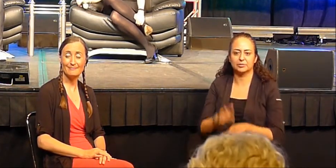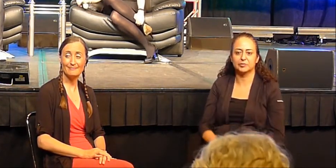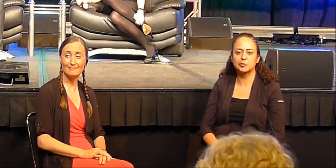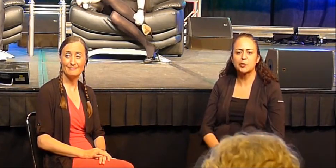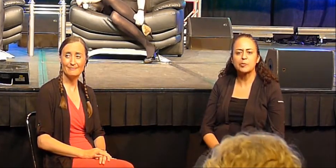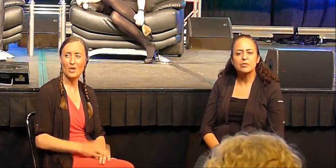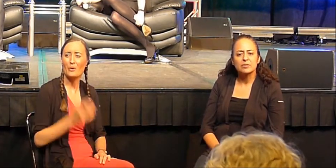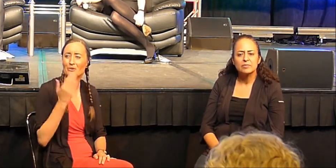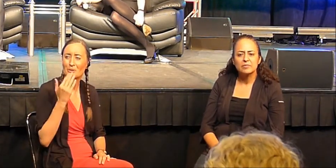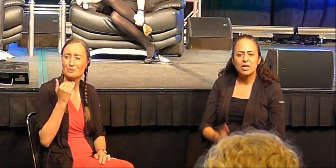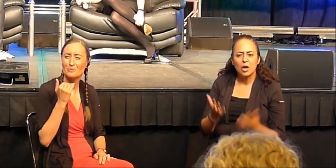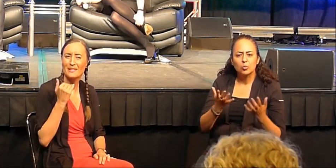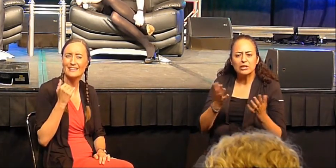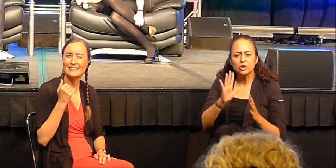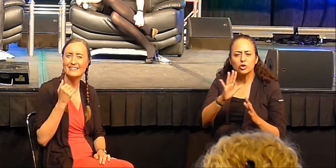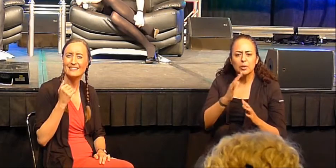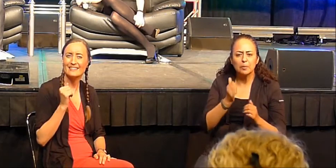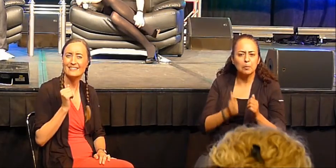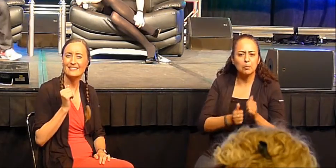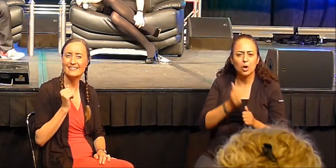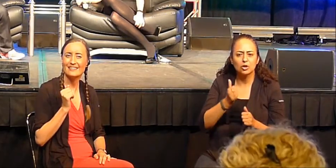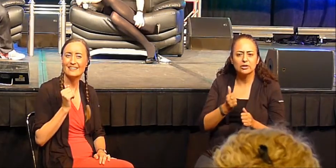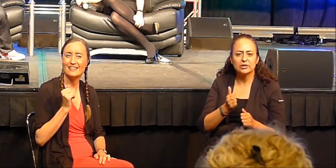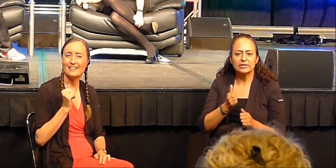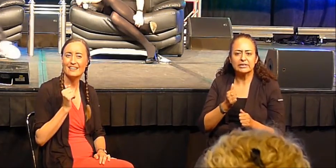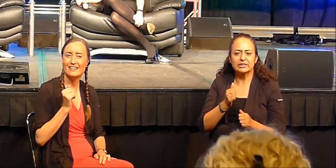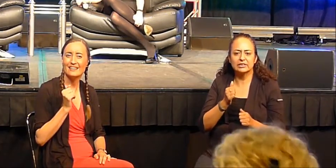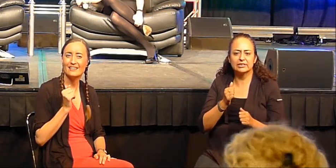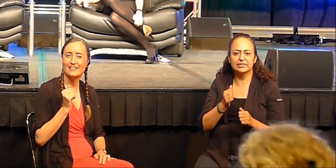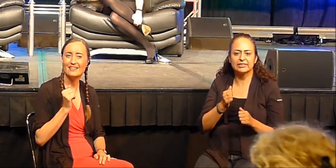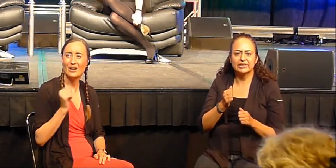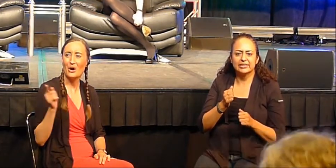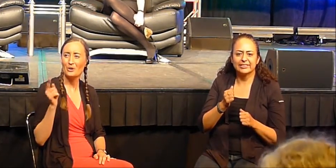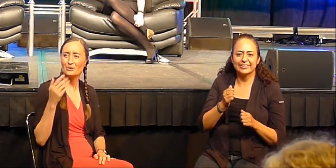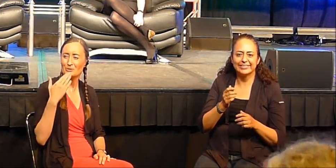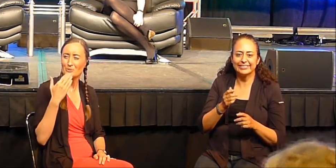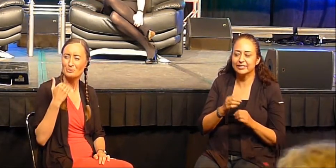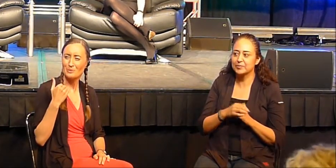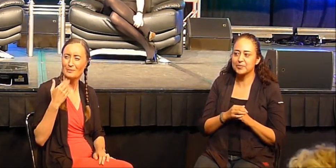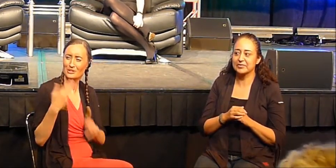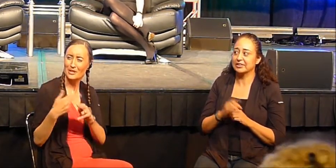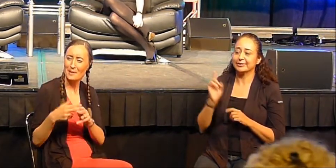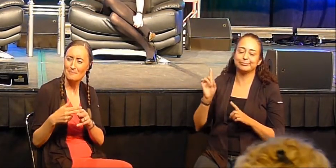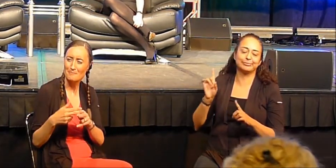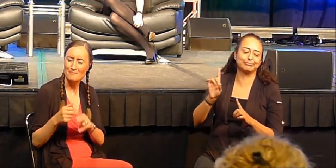Bride? You're so sweet. What's your name? Caitlin? Caitlin, you're getting a hug too.